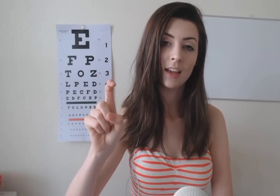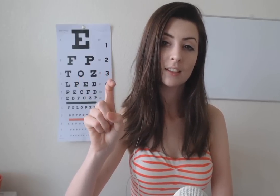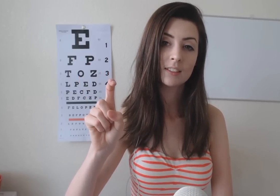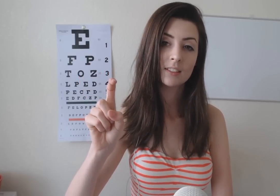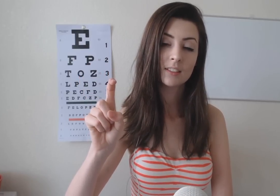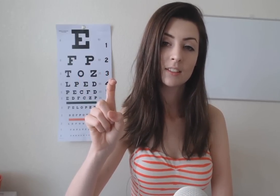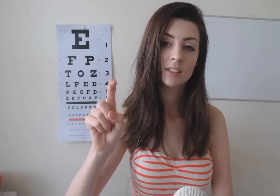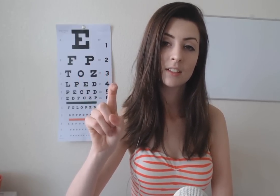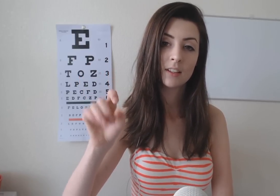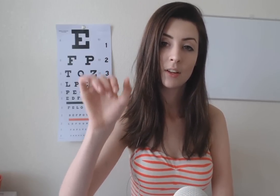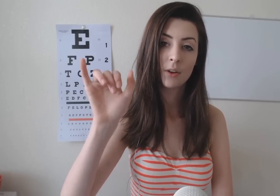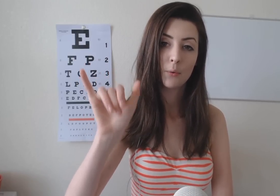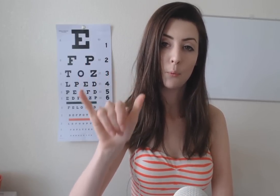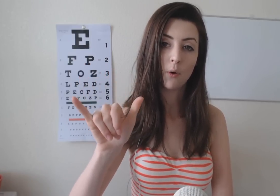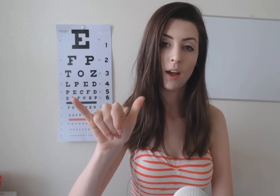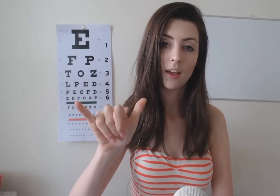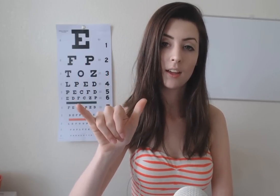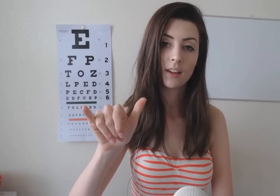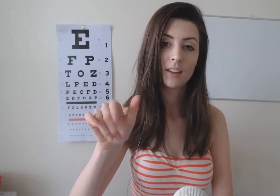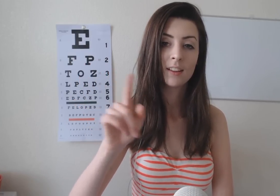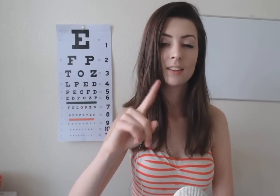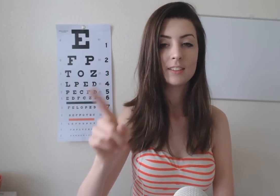X, Y, Z.